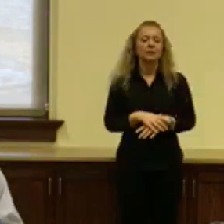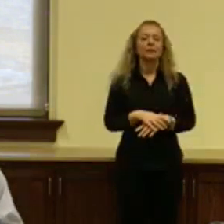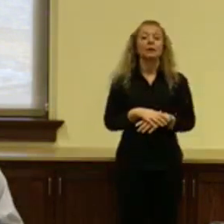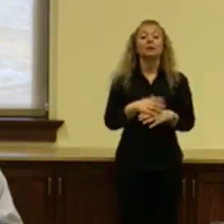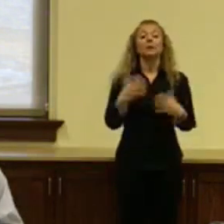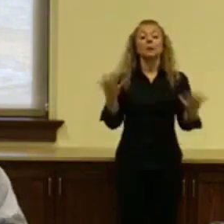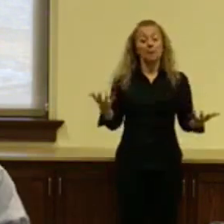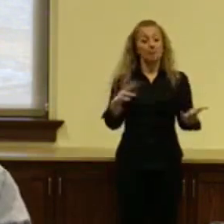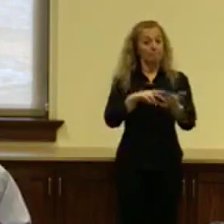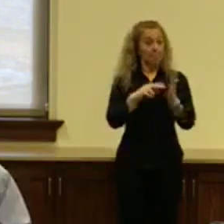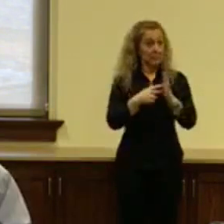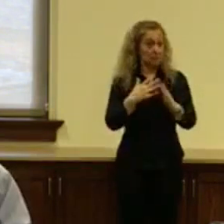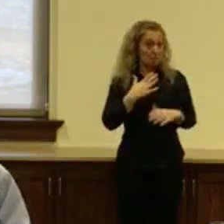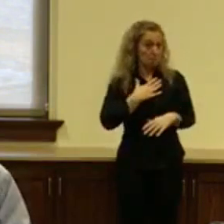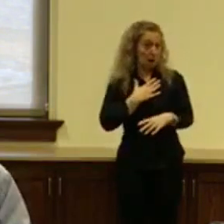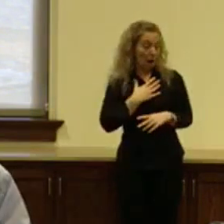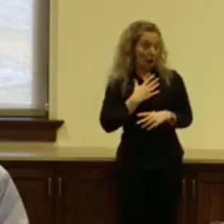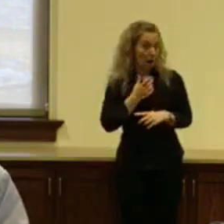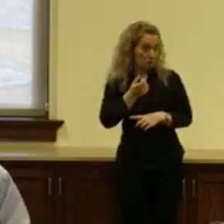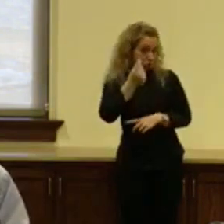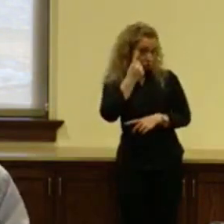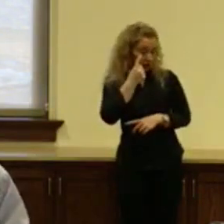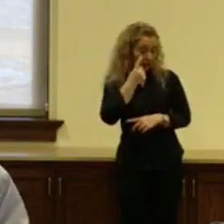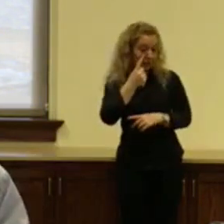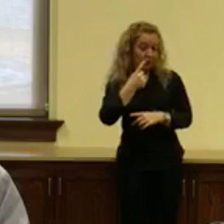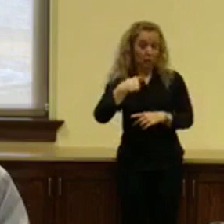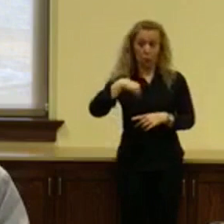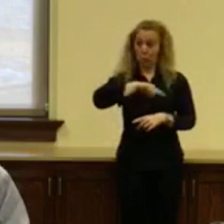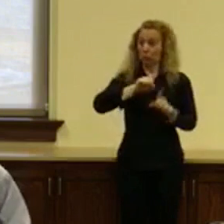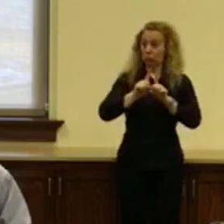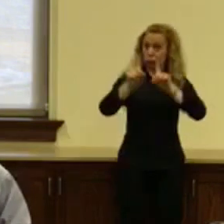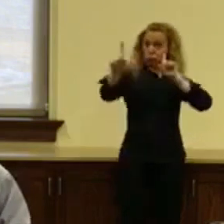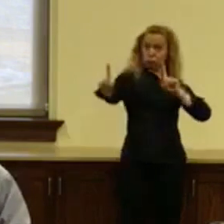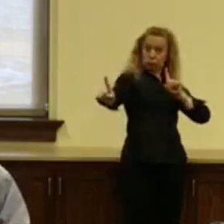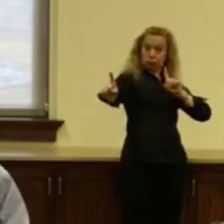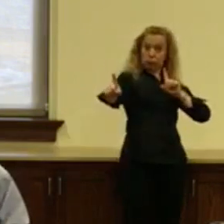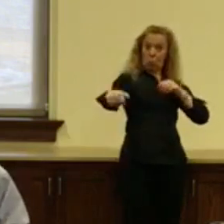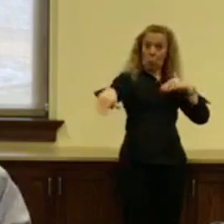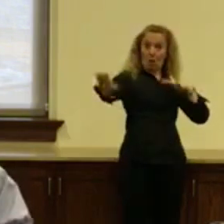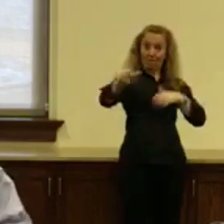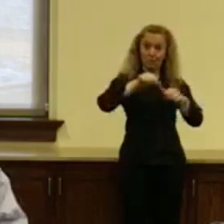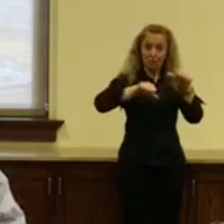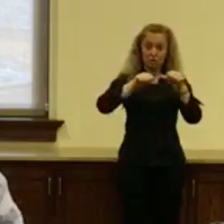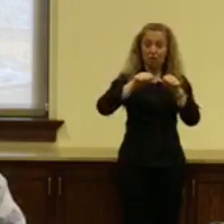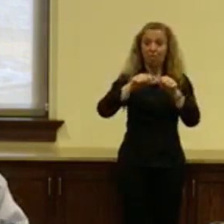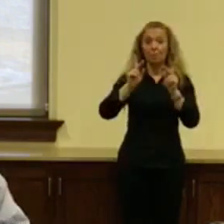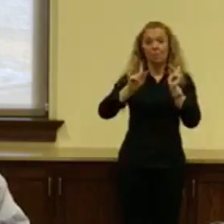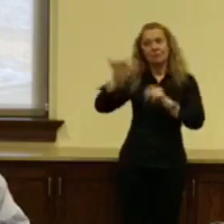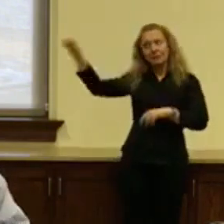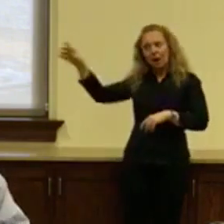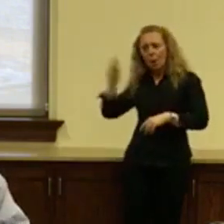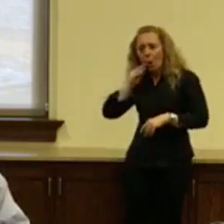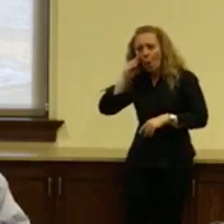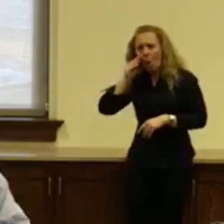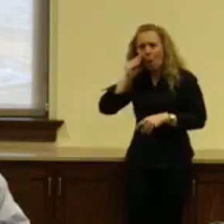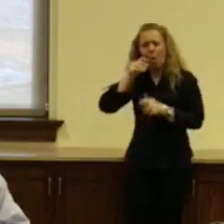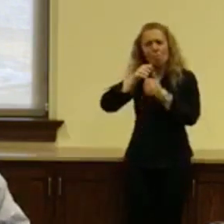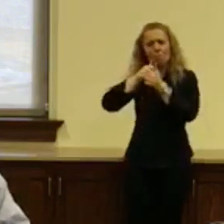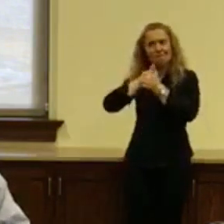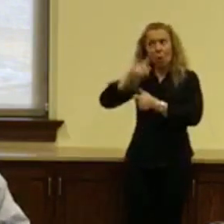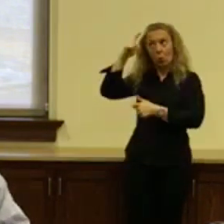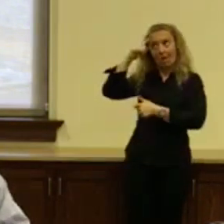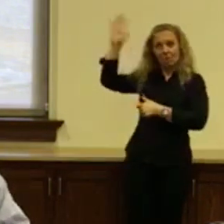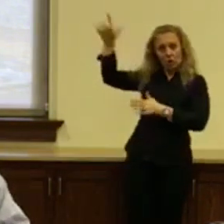I'm taking from that is the social distancing that everybody's been doing and the stay-at-home orders that the governor and the